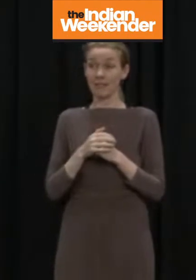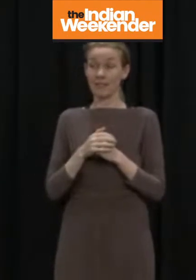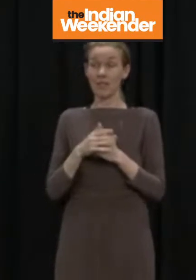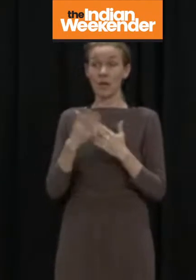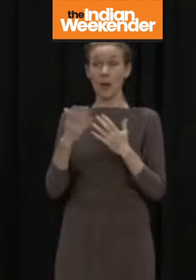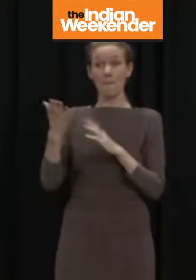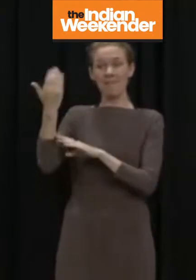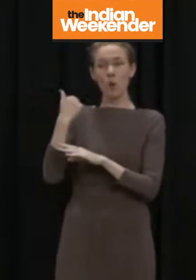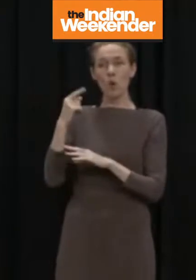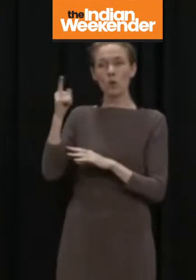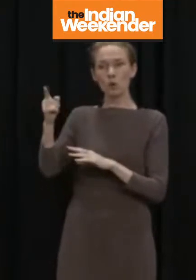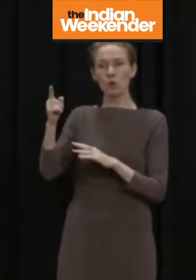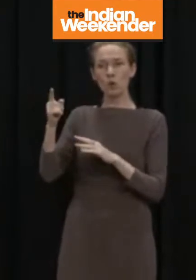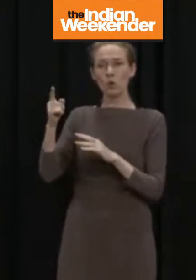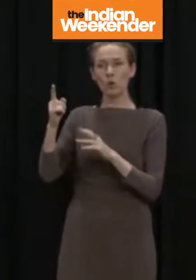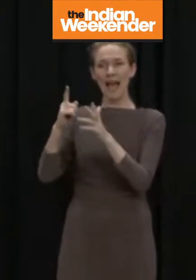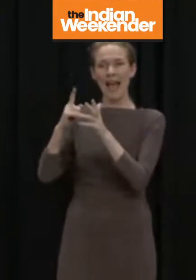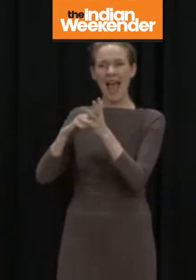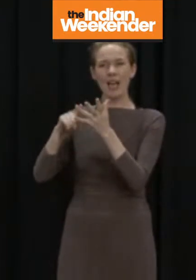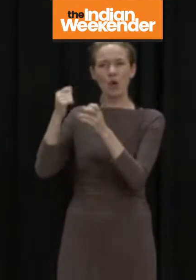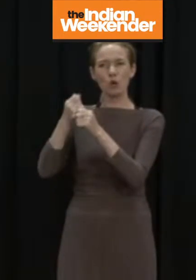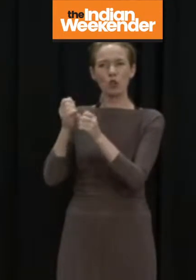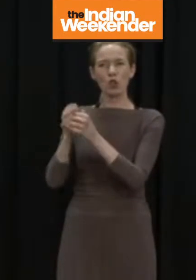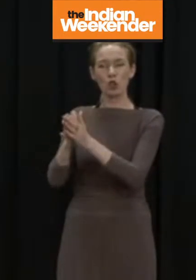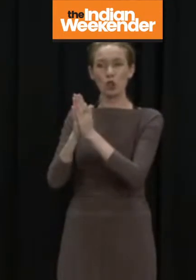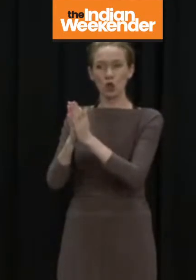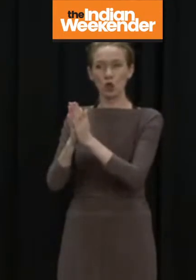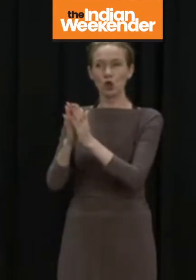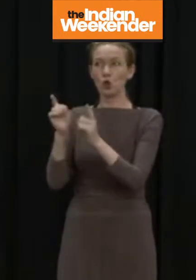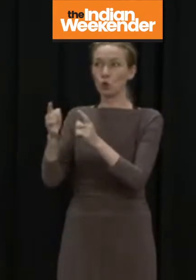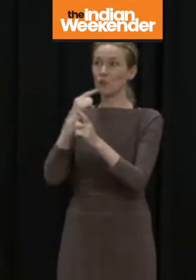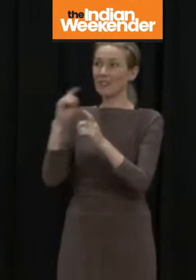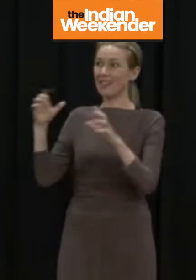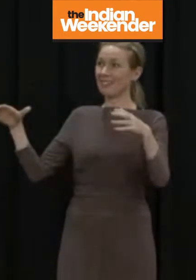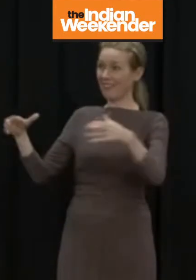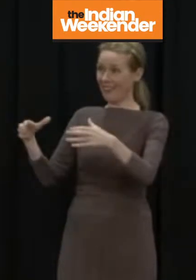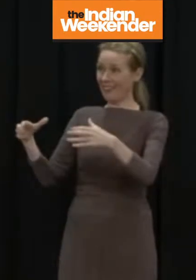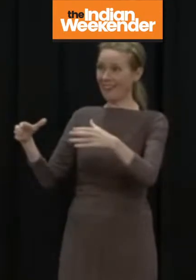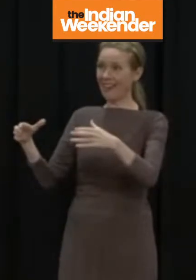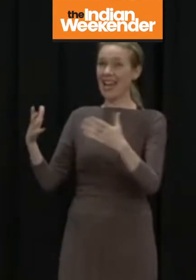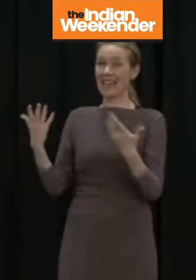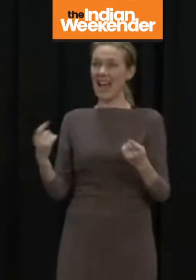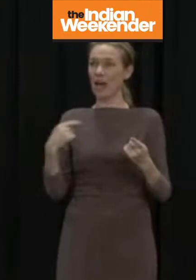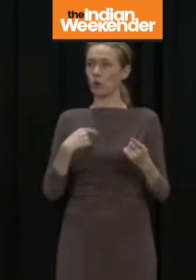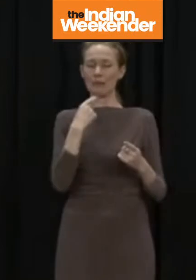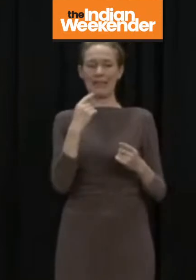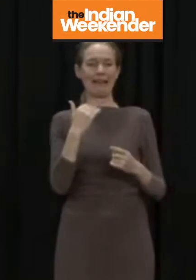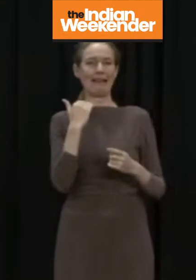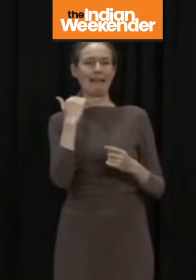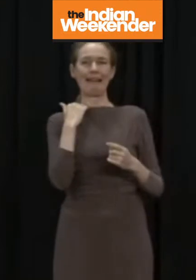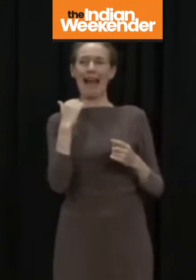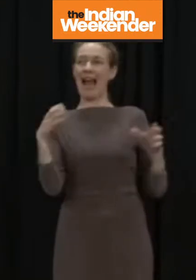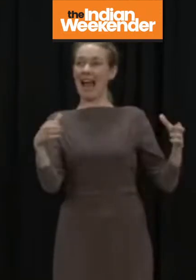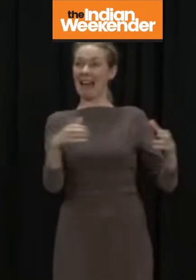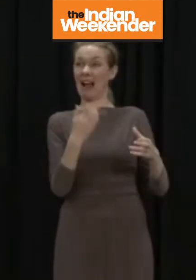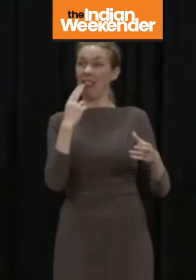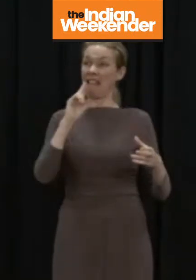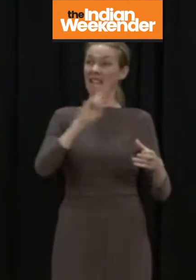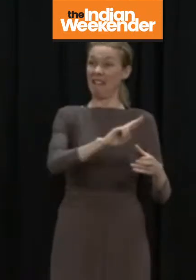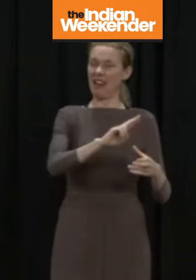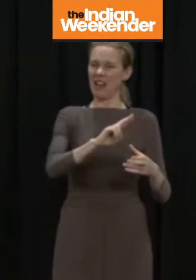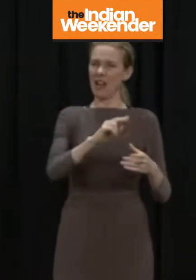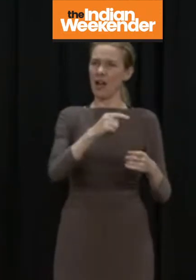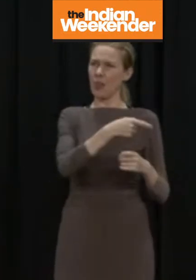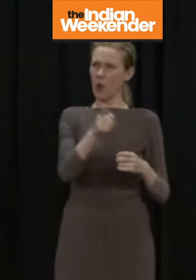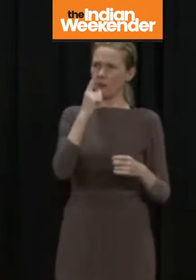AOG Church, for example, can you see that those who are tied up in gangs see that as very discriminatory and very judgy of them